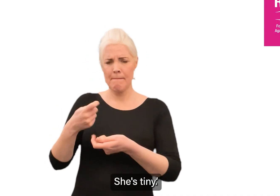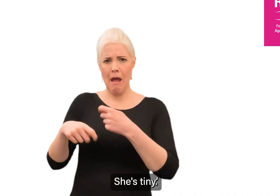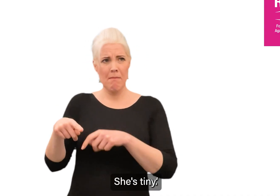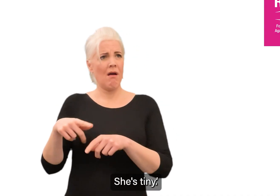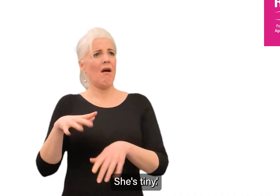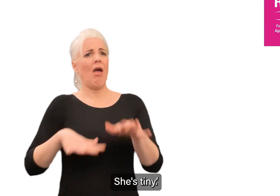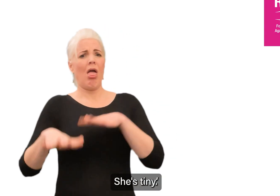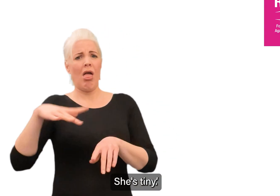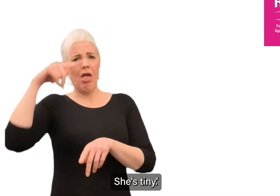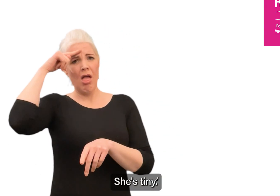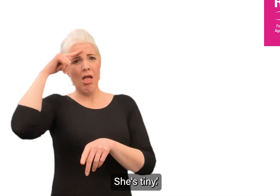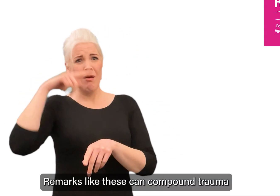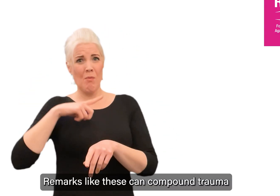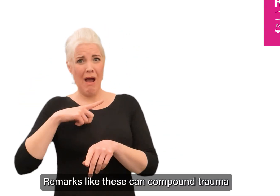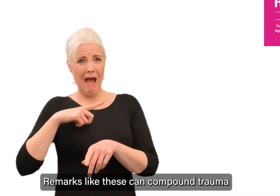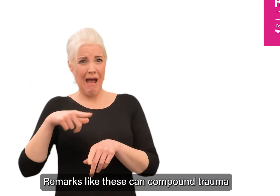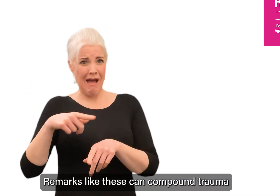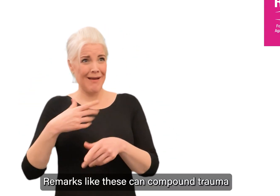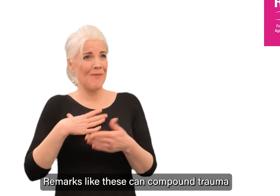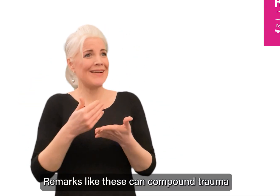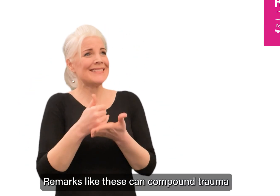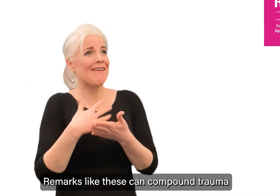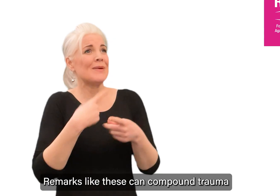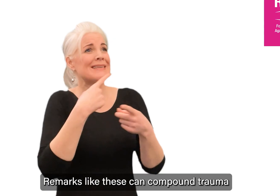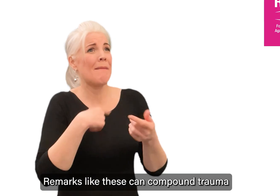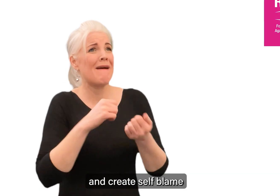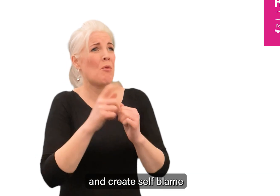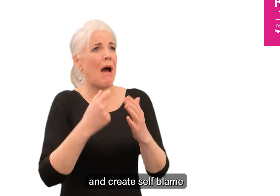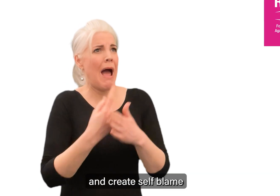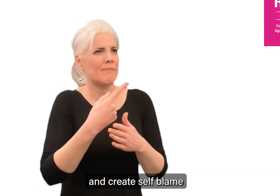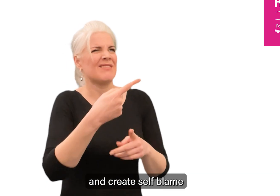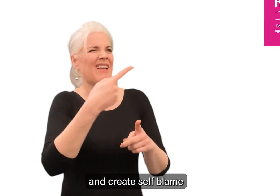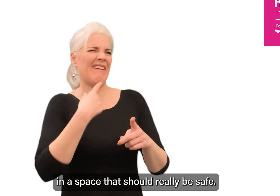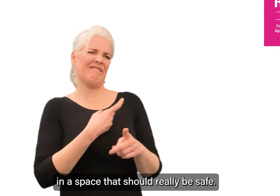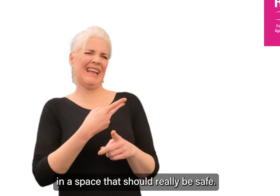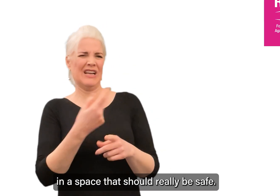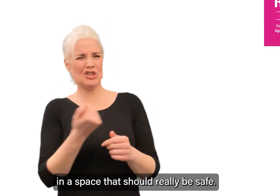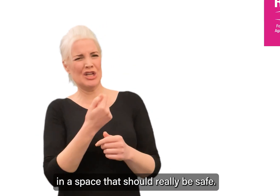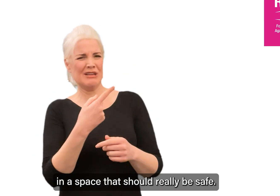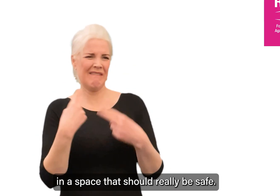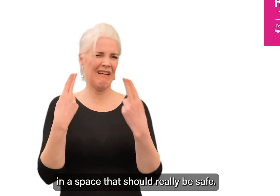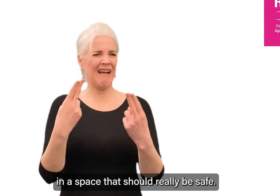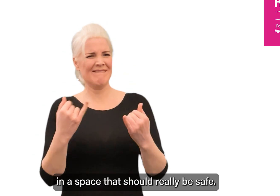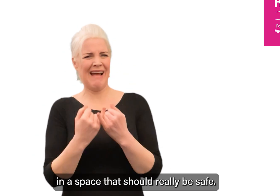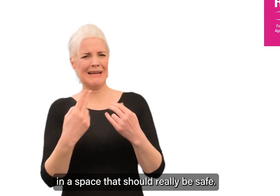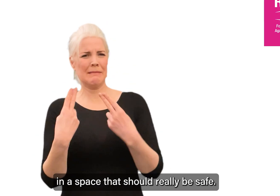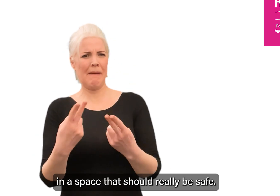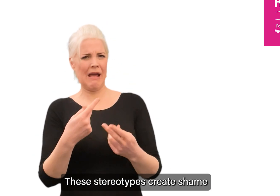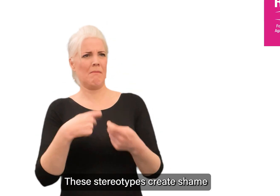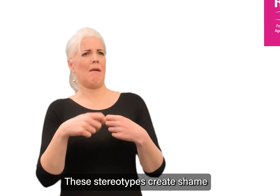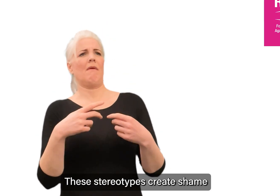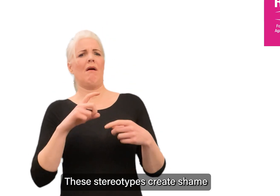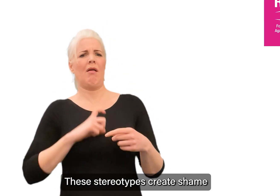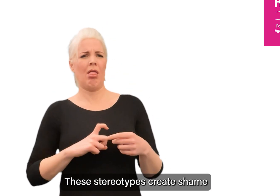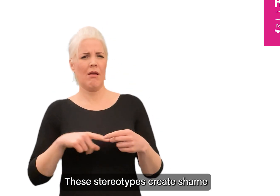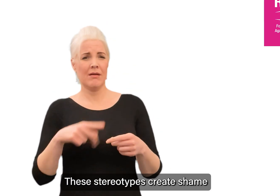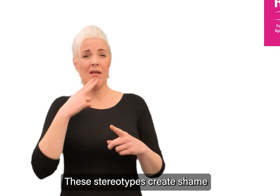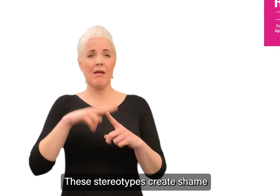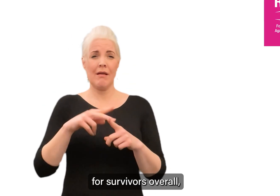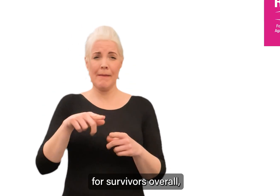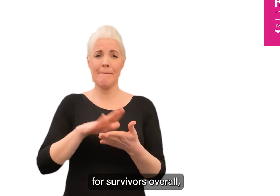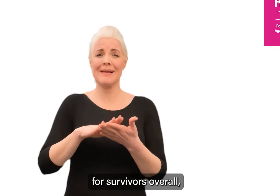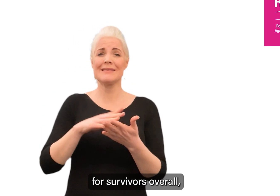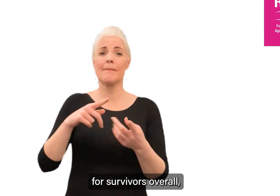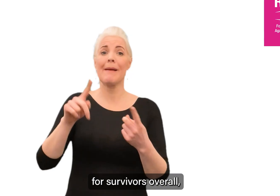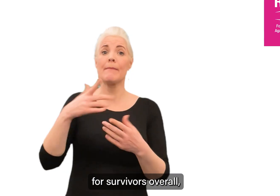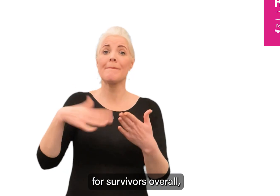off? She's tiny. Remarks like these can compound trauma and create self blame in a space that should really be safe. These stereotypes create